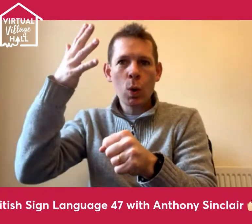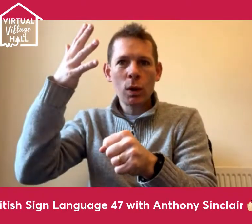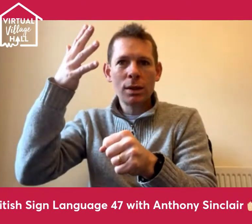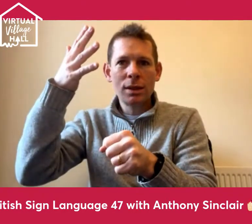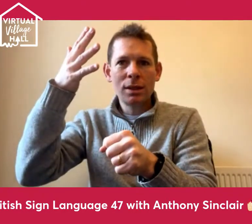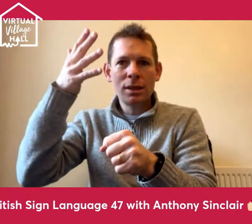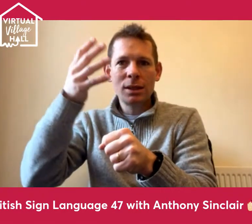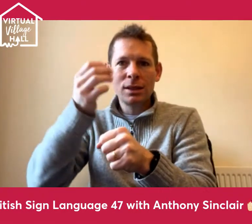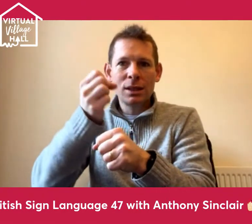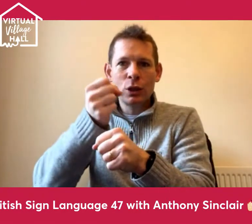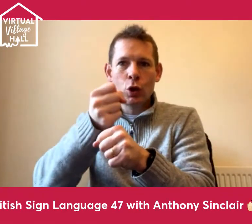And gold,